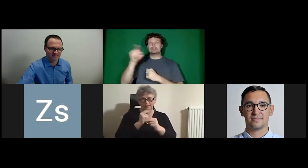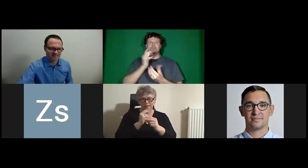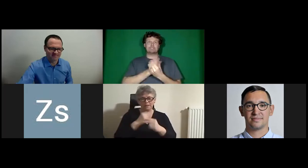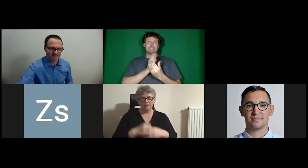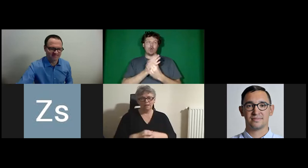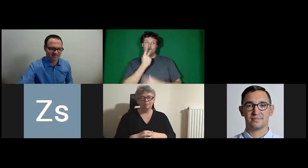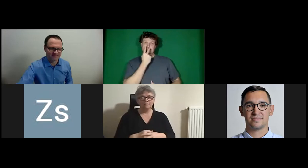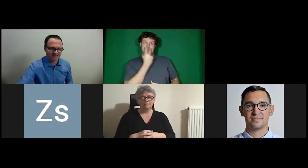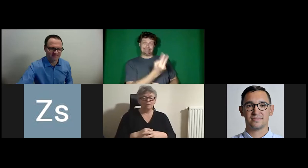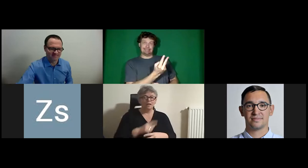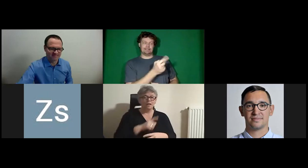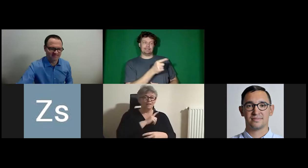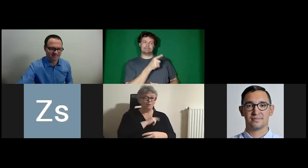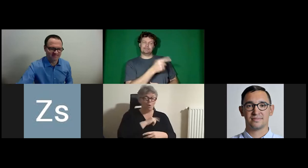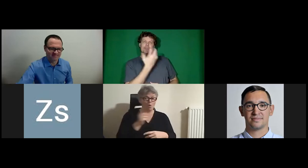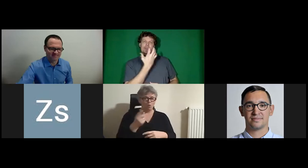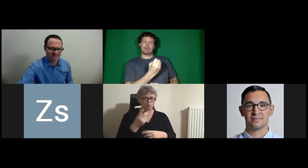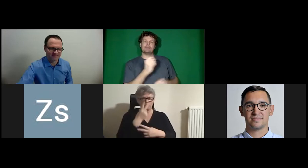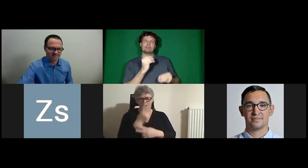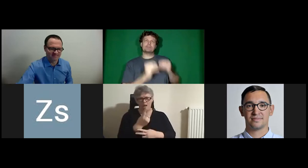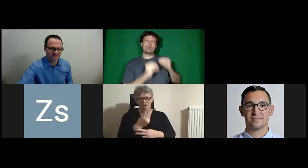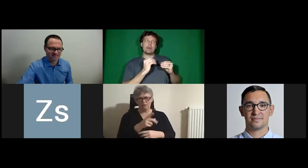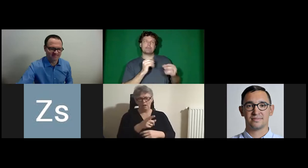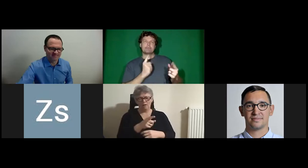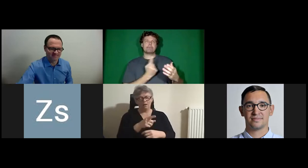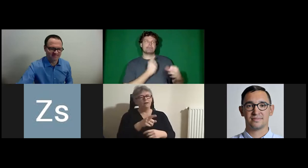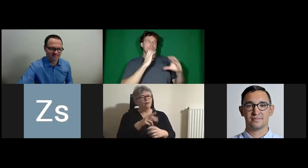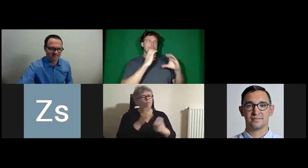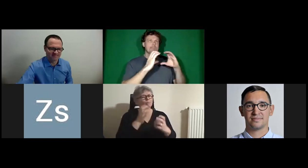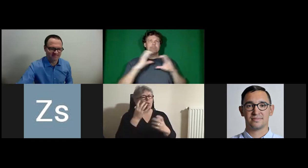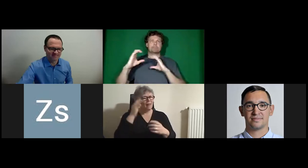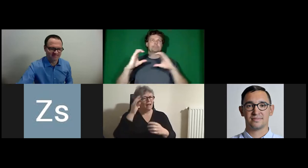actually spoke with a psychologist, and the psychologist